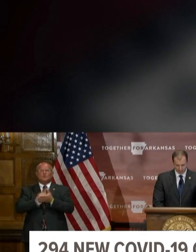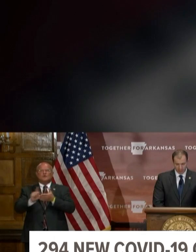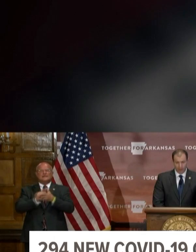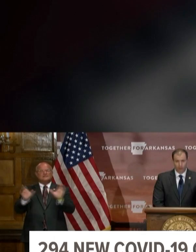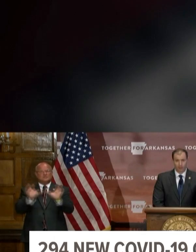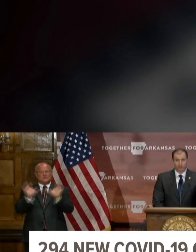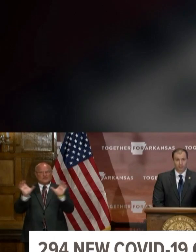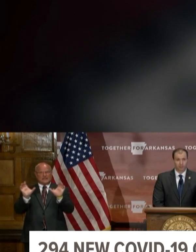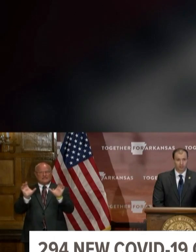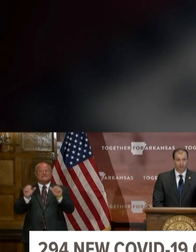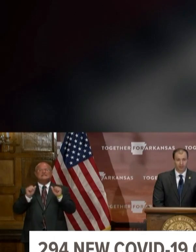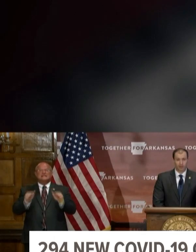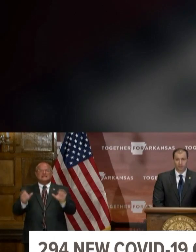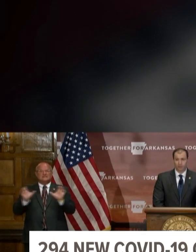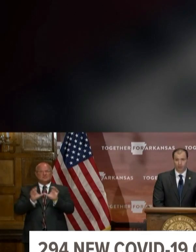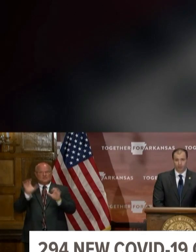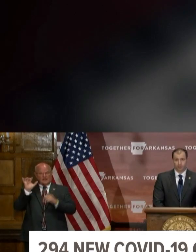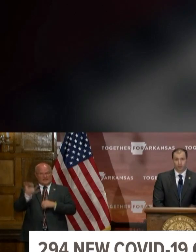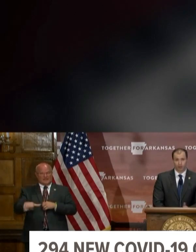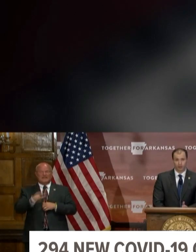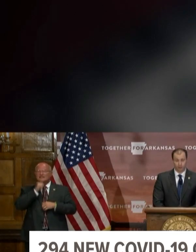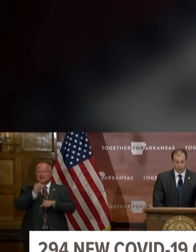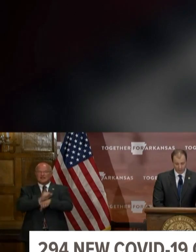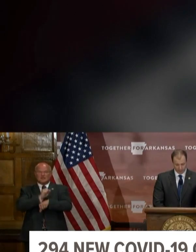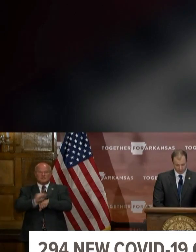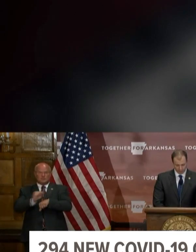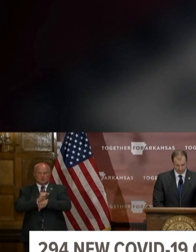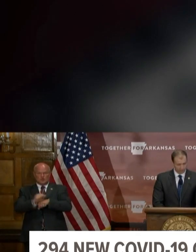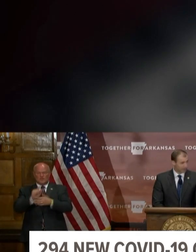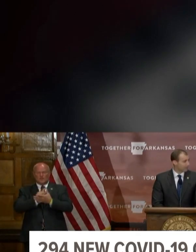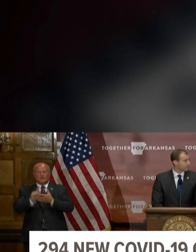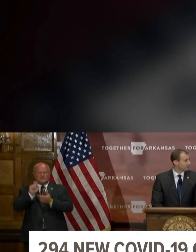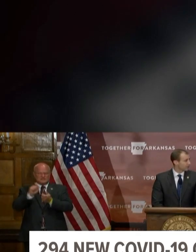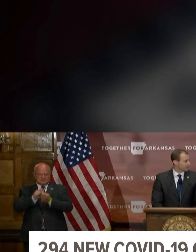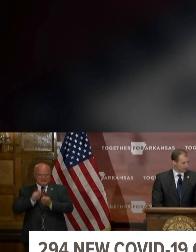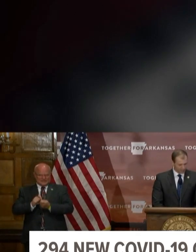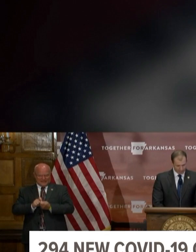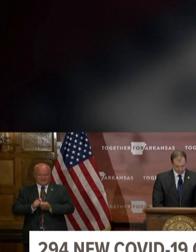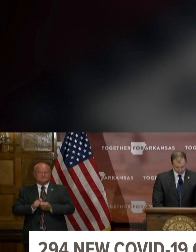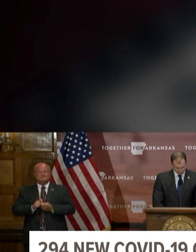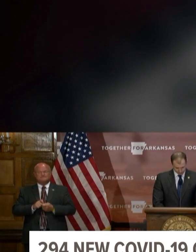certification, and we'll be able to certify those who are unemployed in those weeks that were specified.